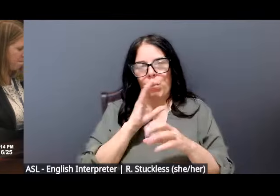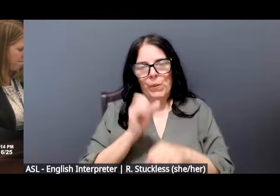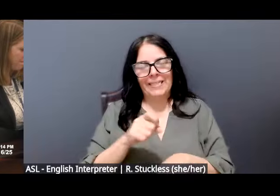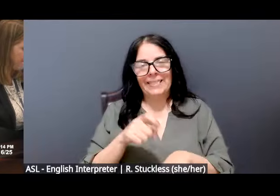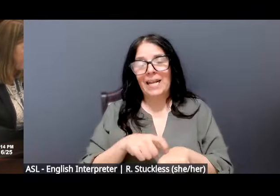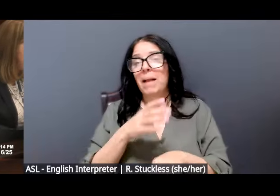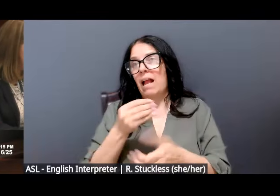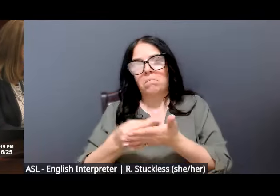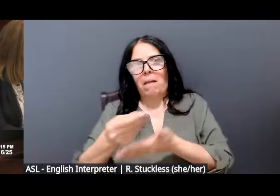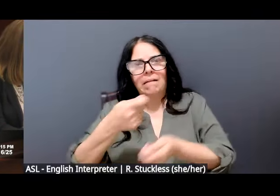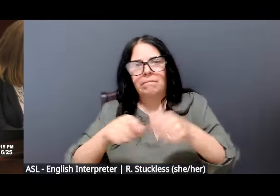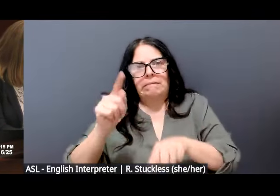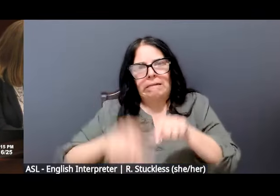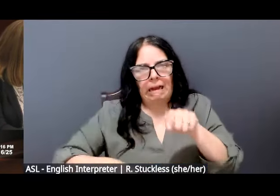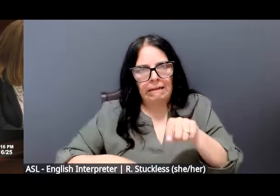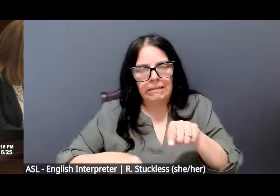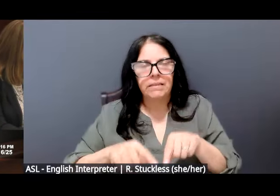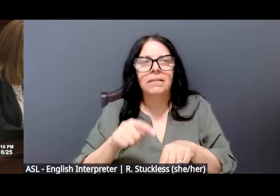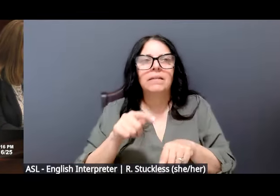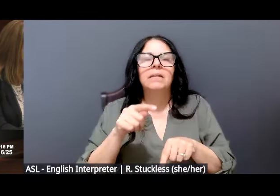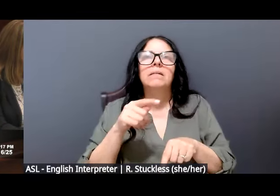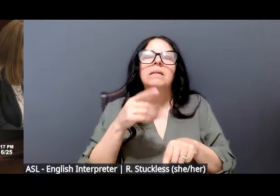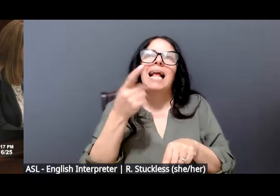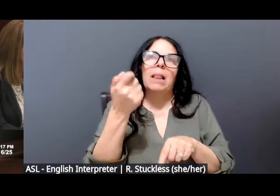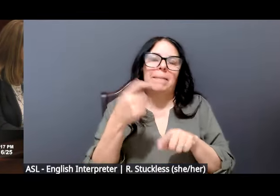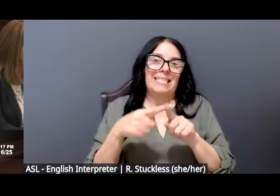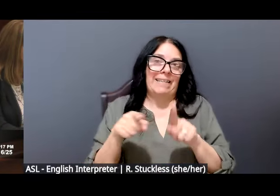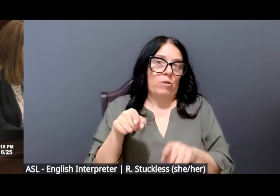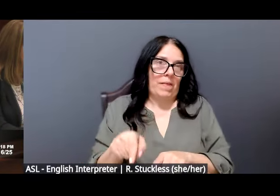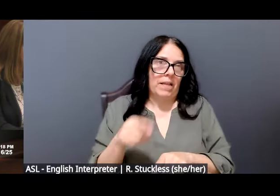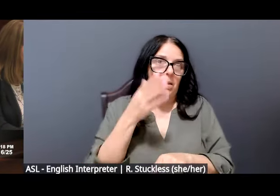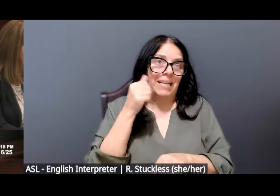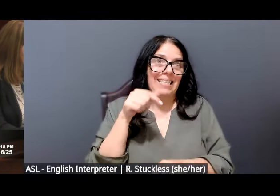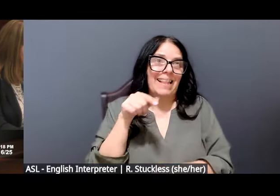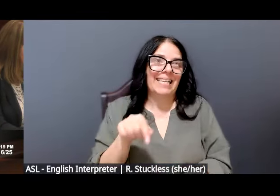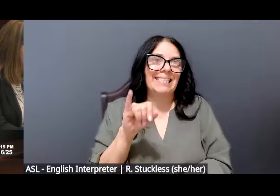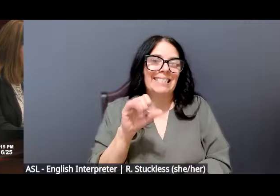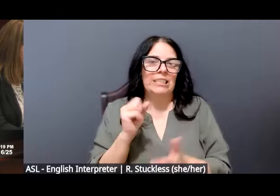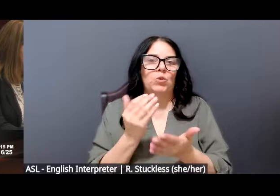unavailable. What's a little bit different with this one is because it is a new,